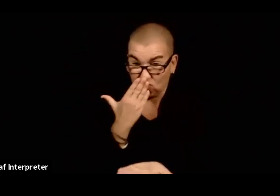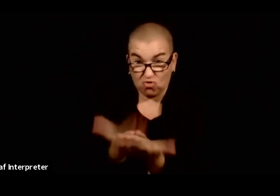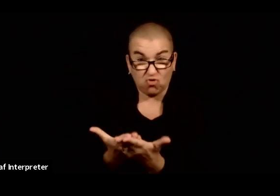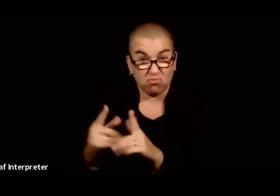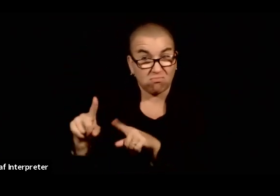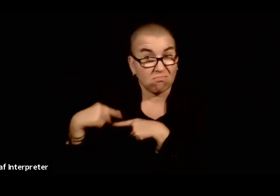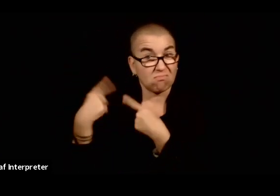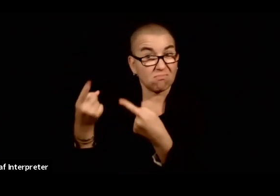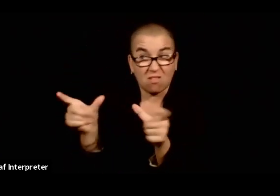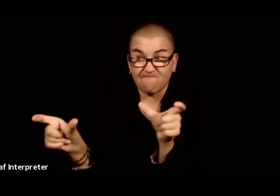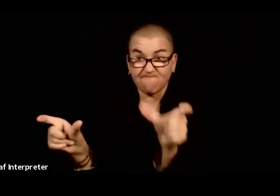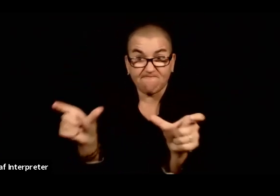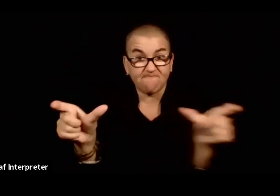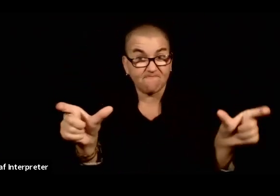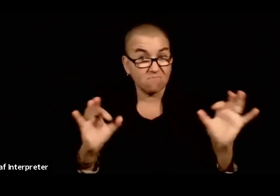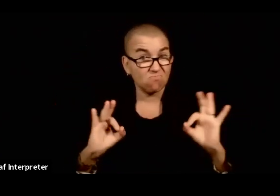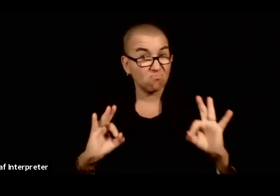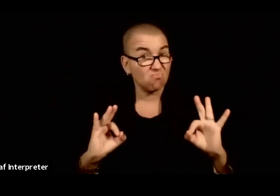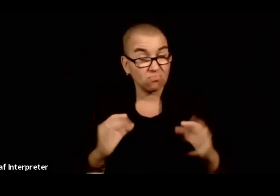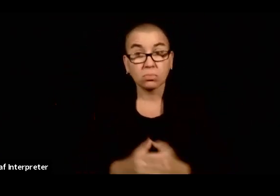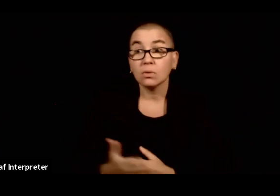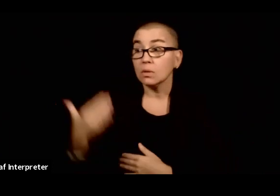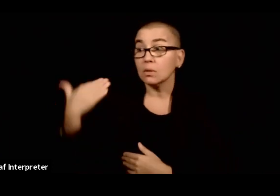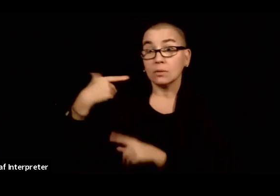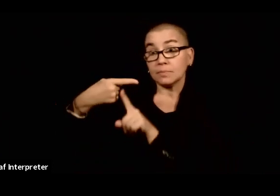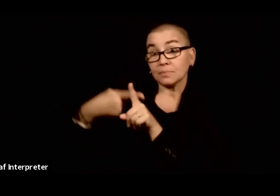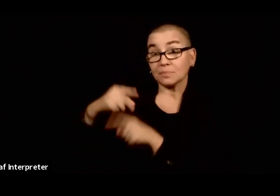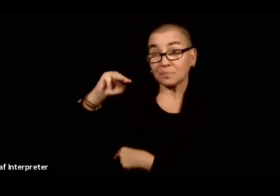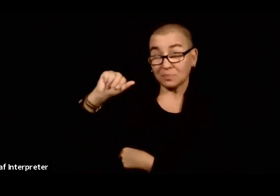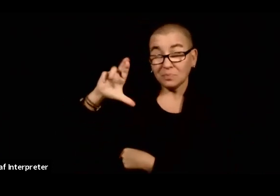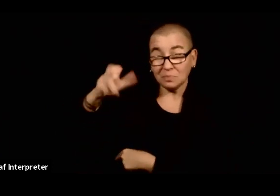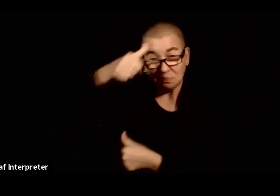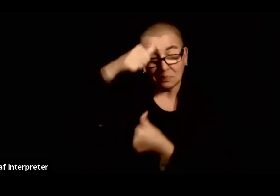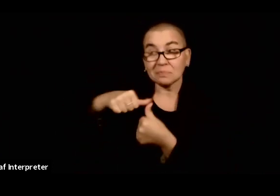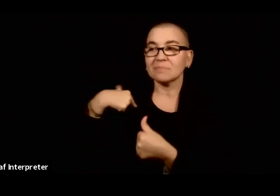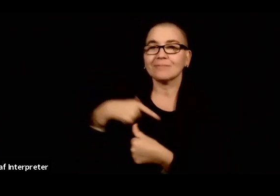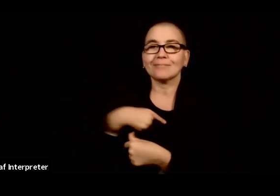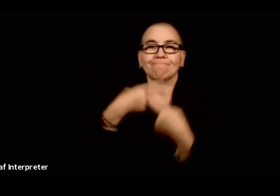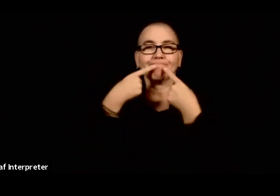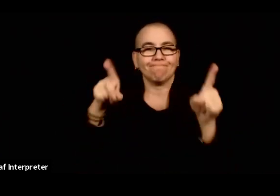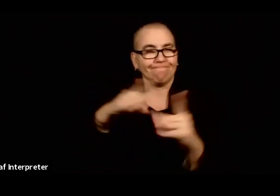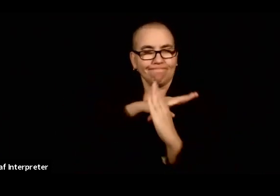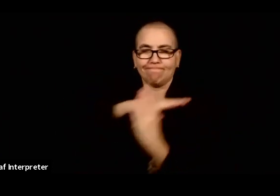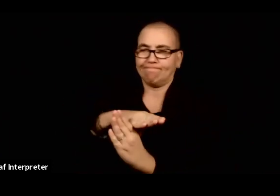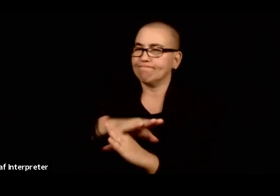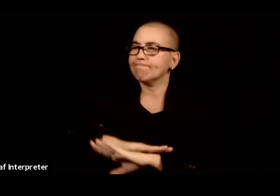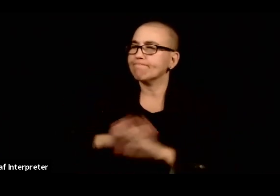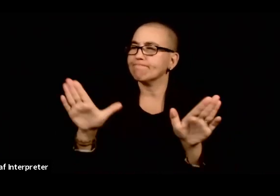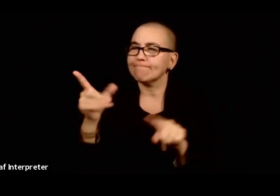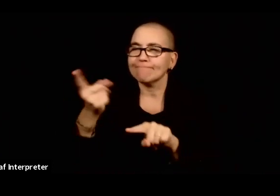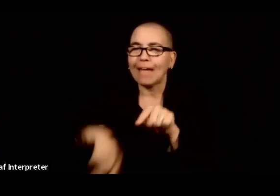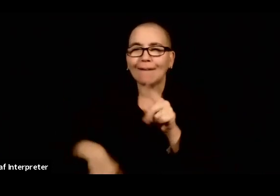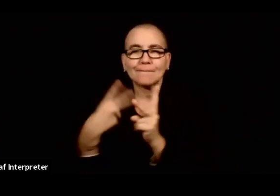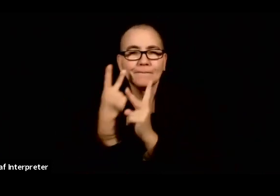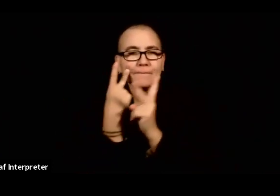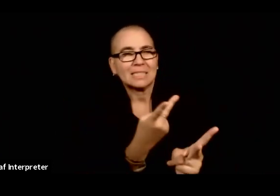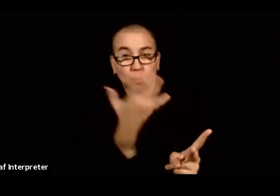in place in long-term care settings as a part of the strategy to prevent the spread of COVID-19, and that has been an important